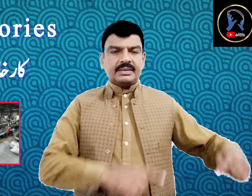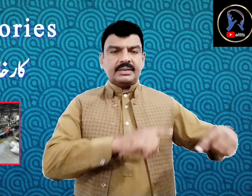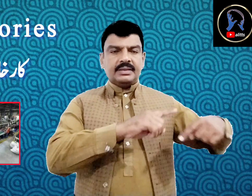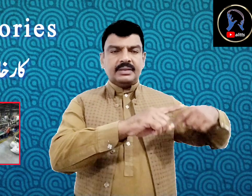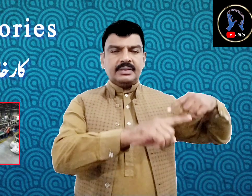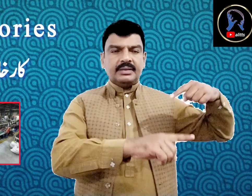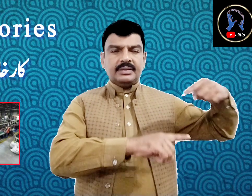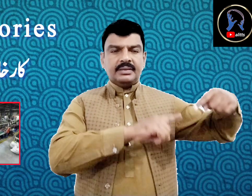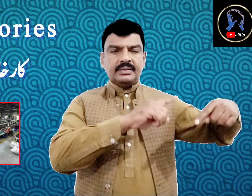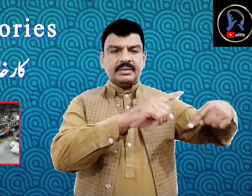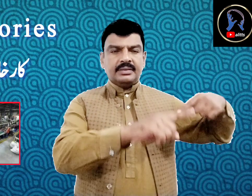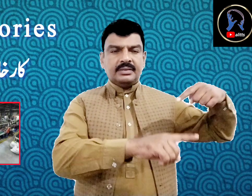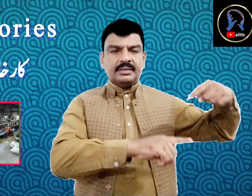factories।